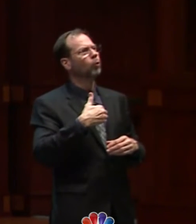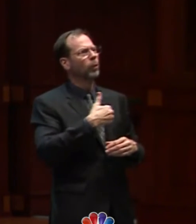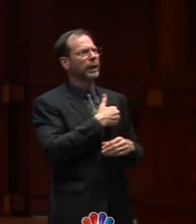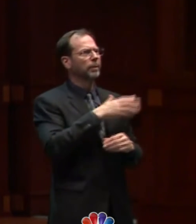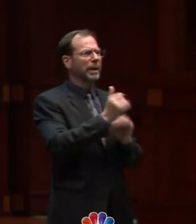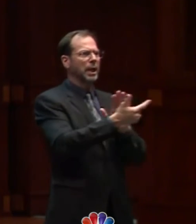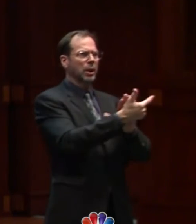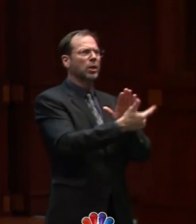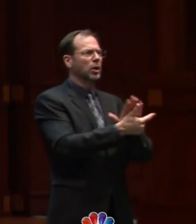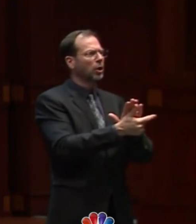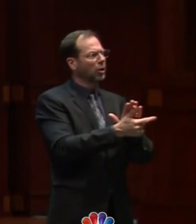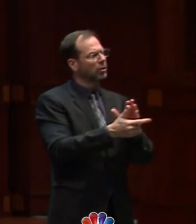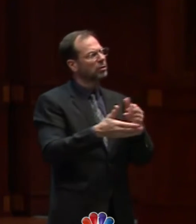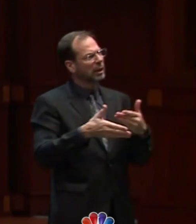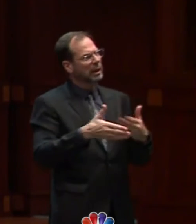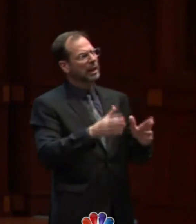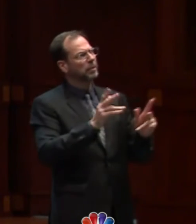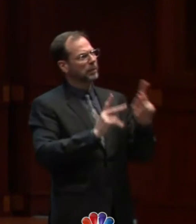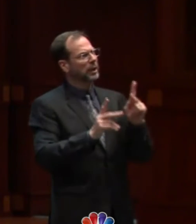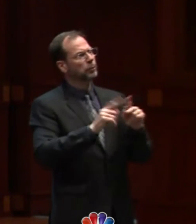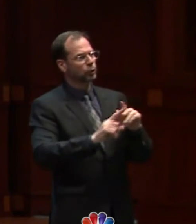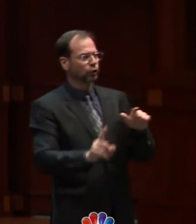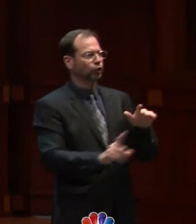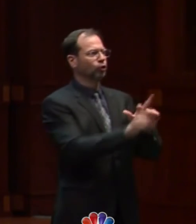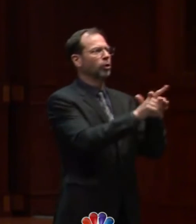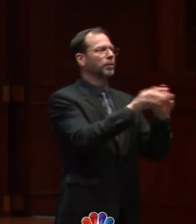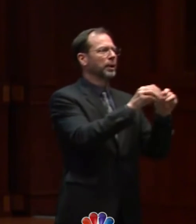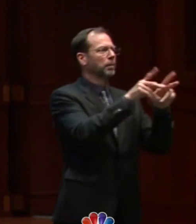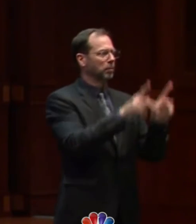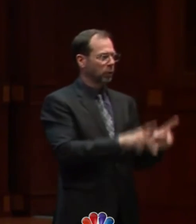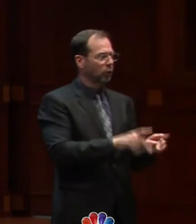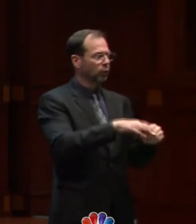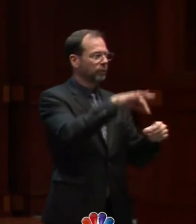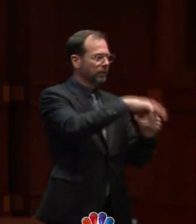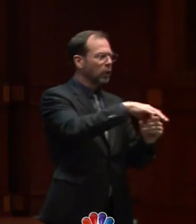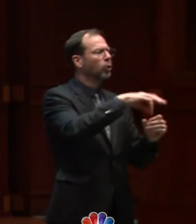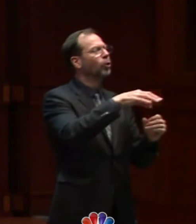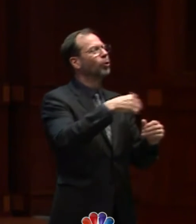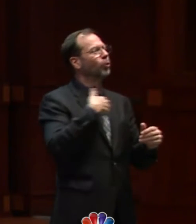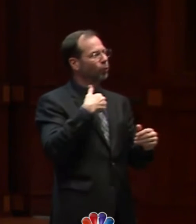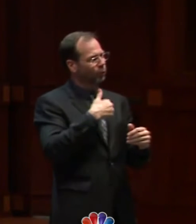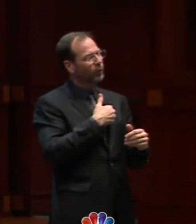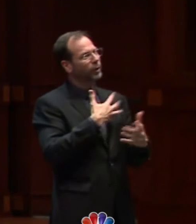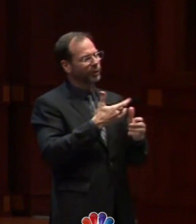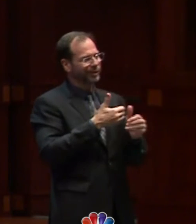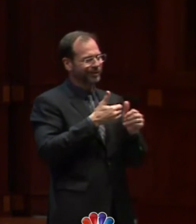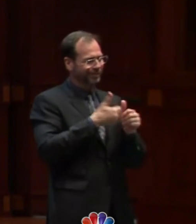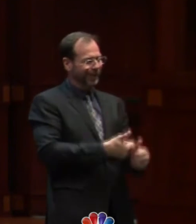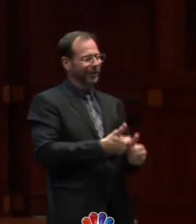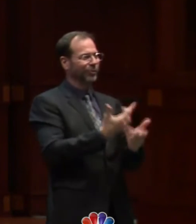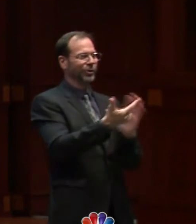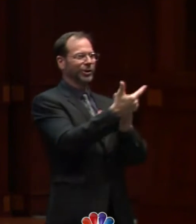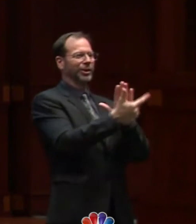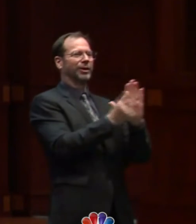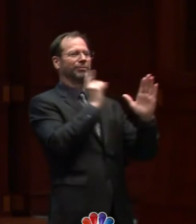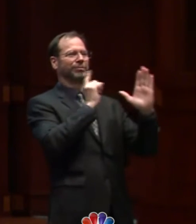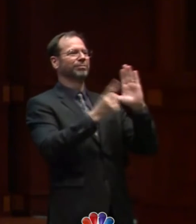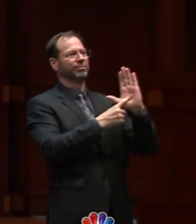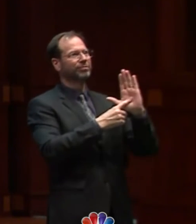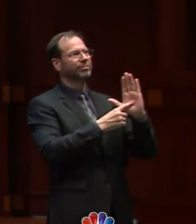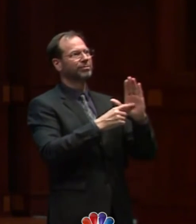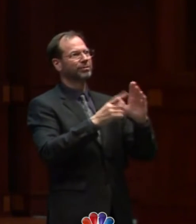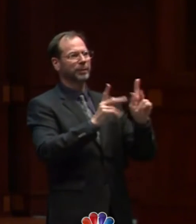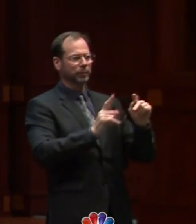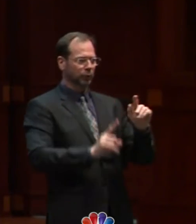law, allow people to vote in person. And we want to be able to fulfill what the law provides of allowing people to